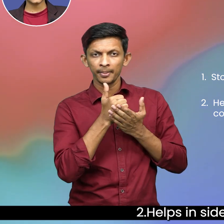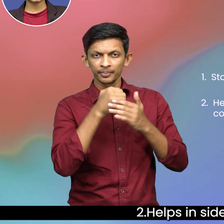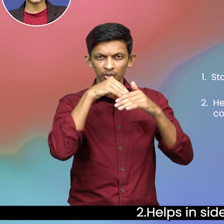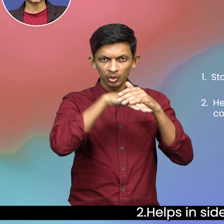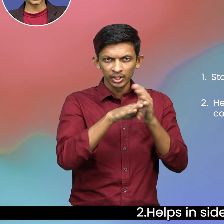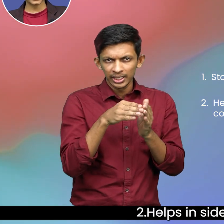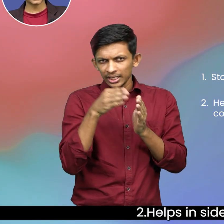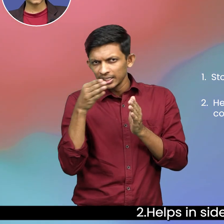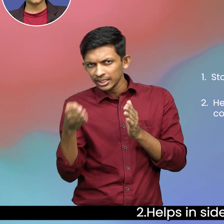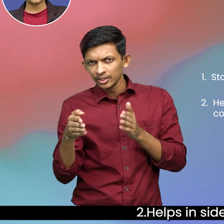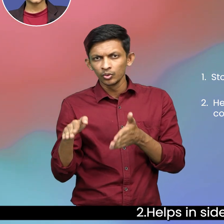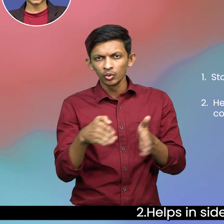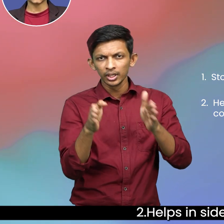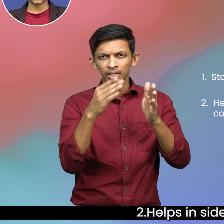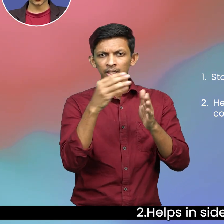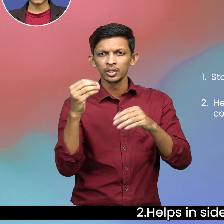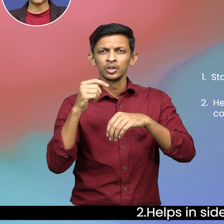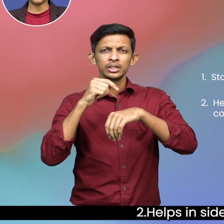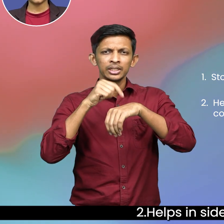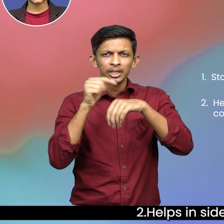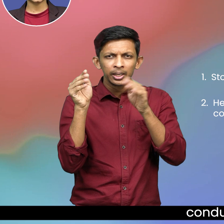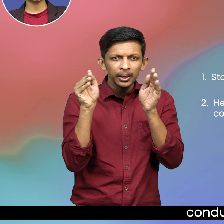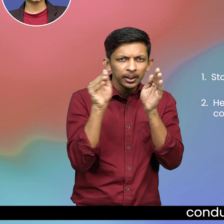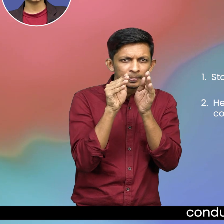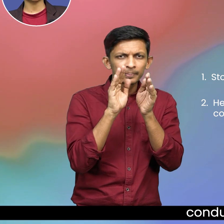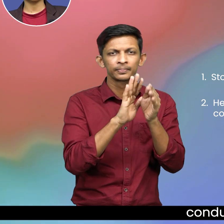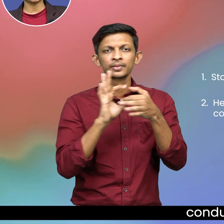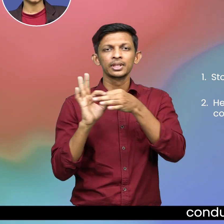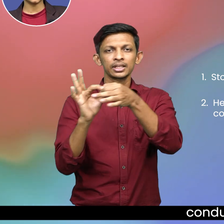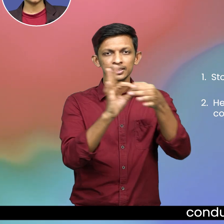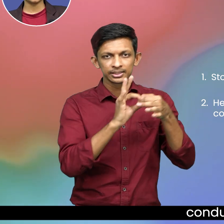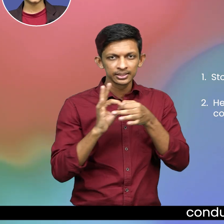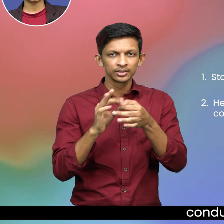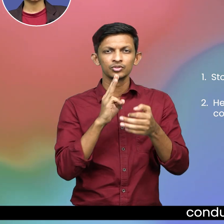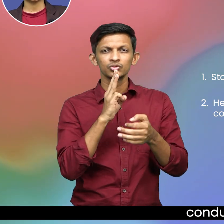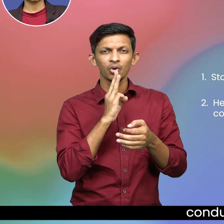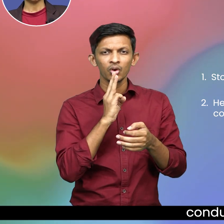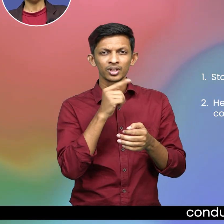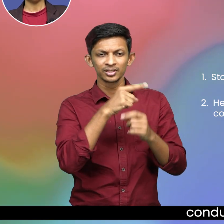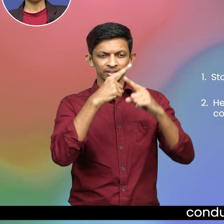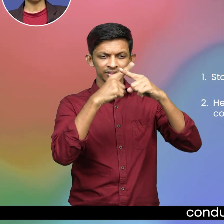Helps in sideways and short-term conduction of water.